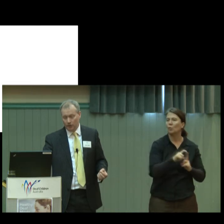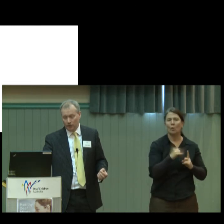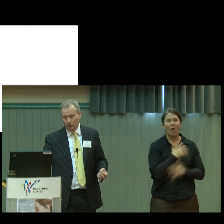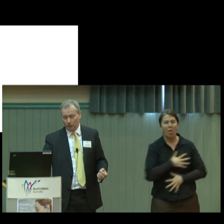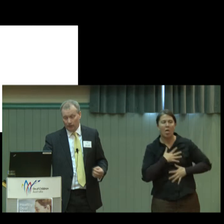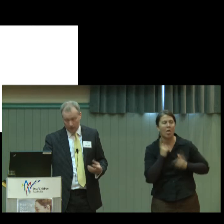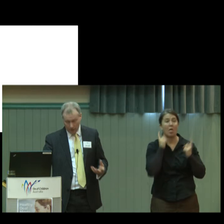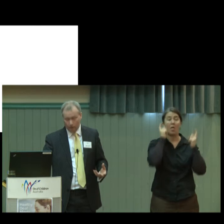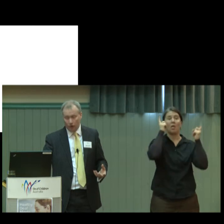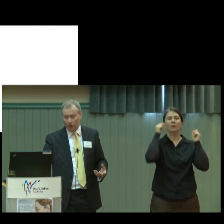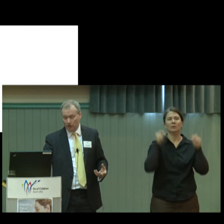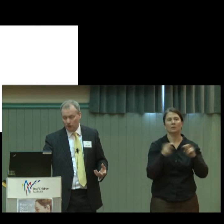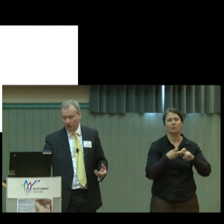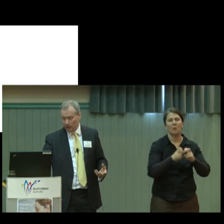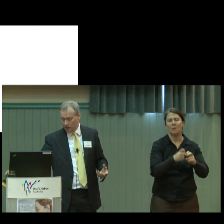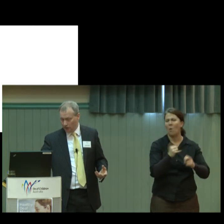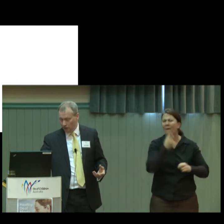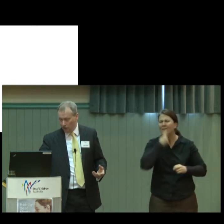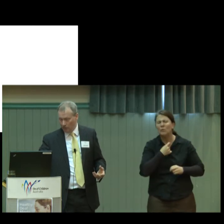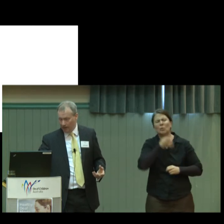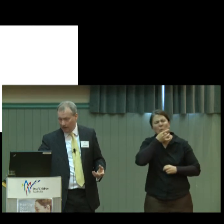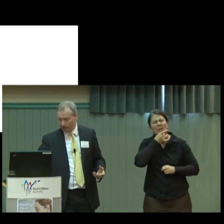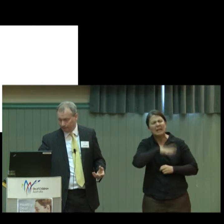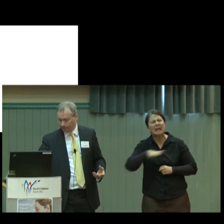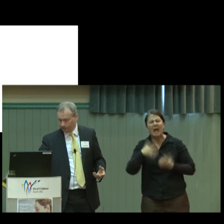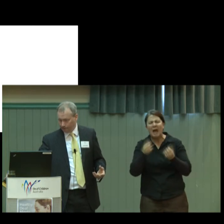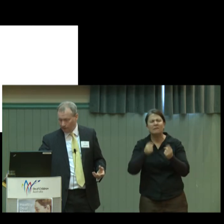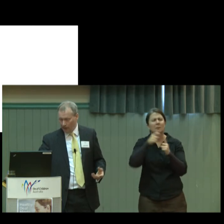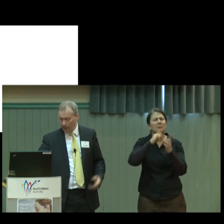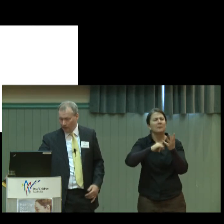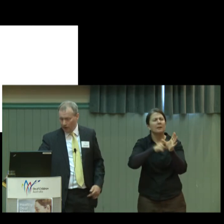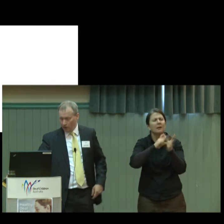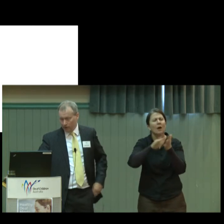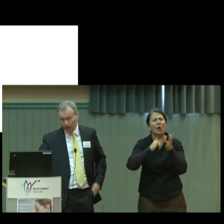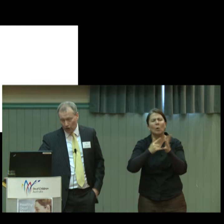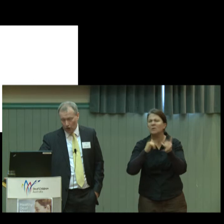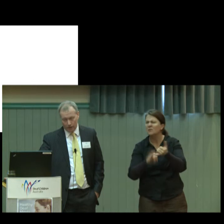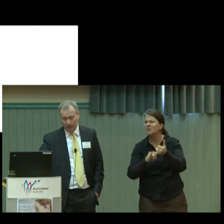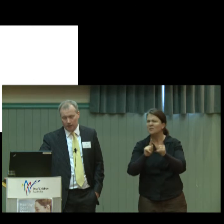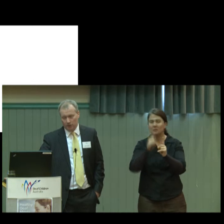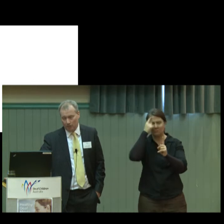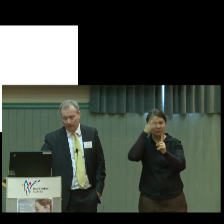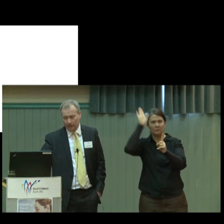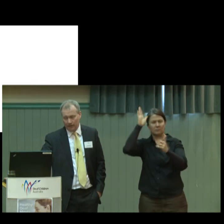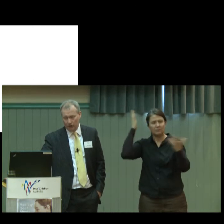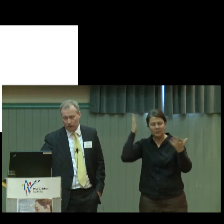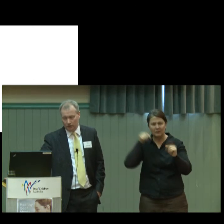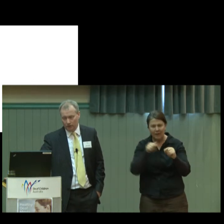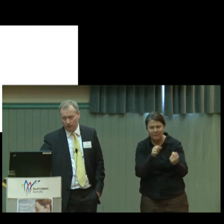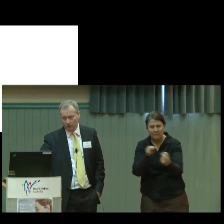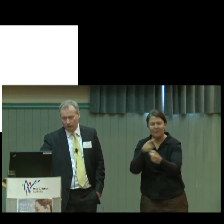problems. We've seen a few kids with psychosis, not many. We've seen a lot of kids with complex